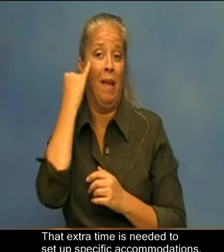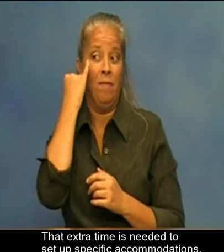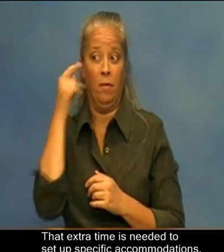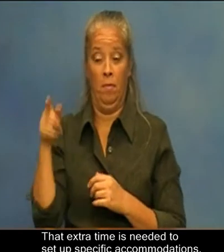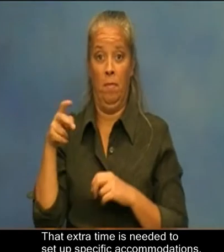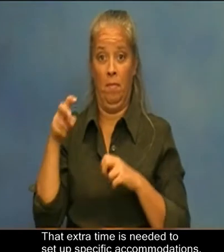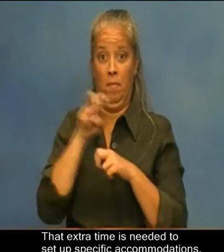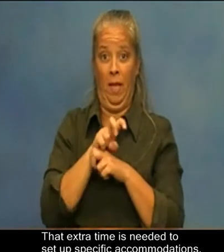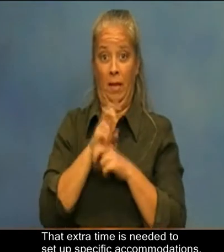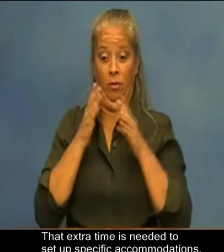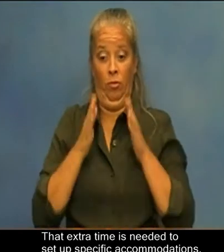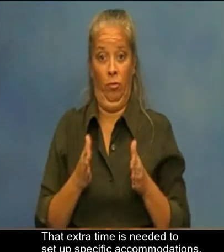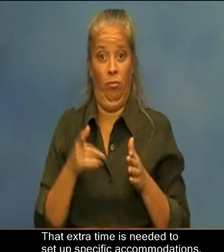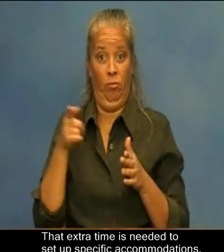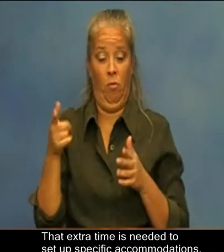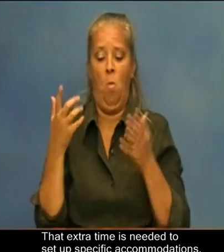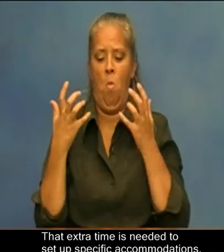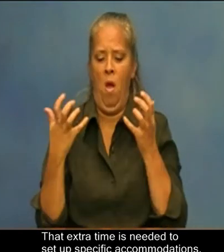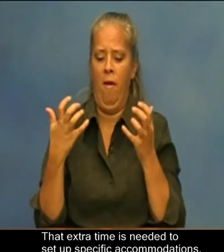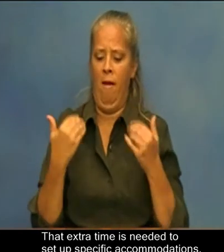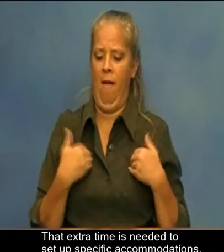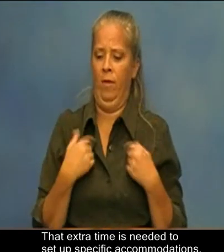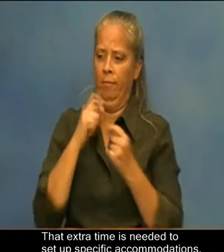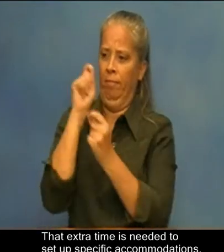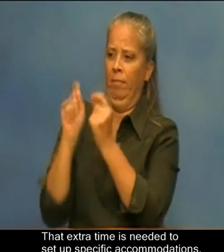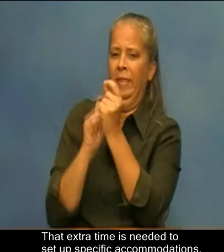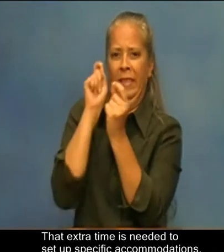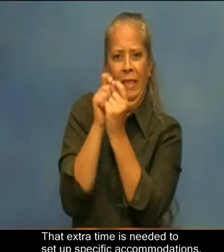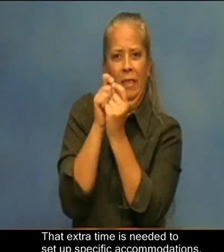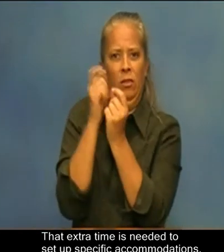That extra time is needed to set up specific accommodations.